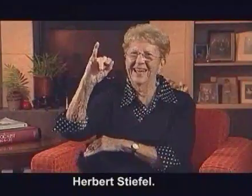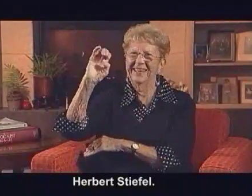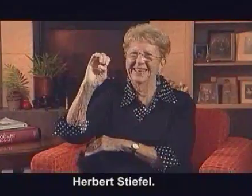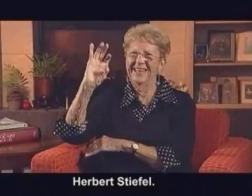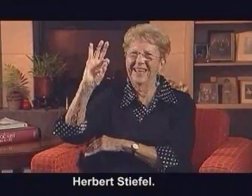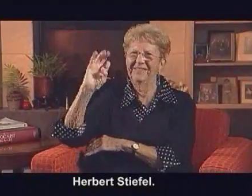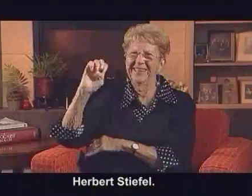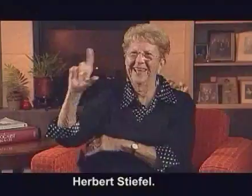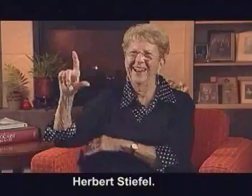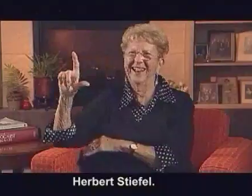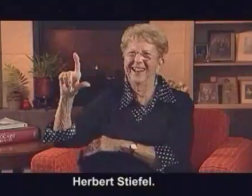Stiefel.